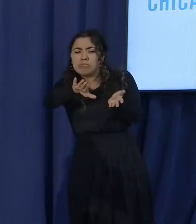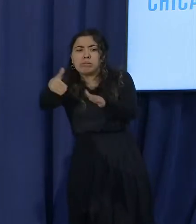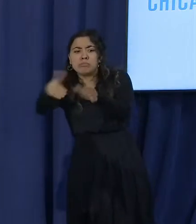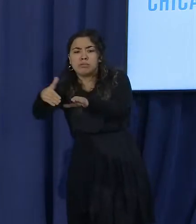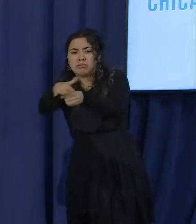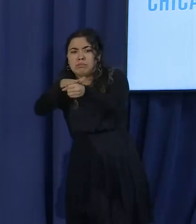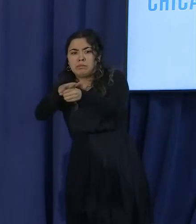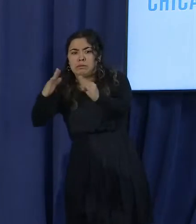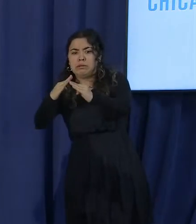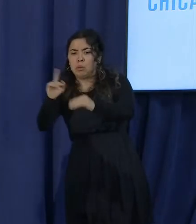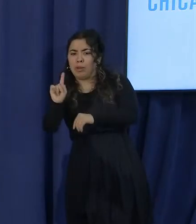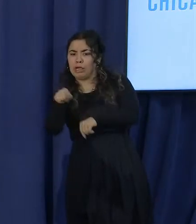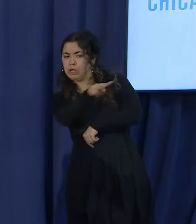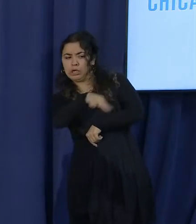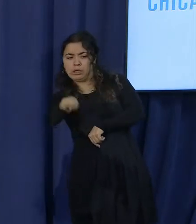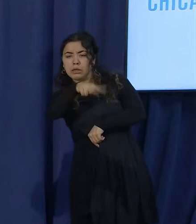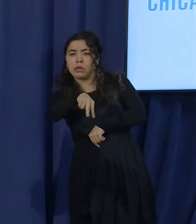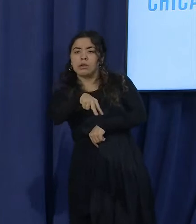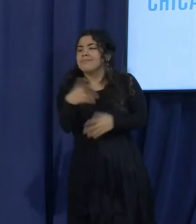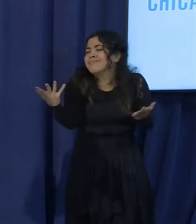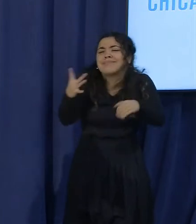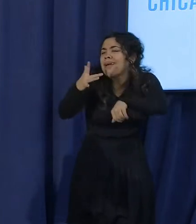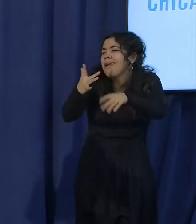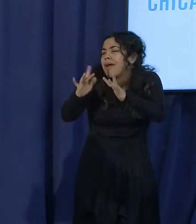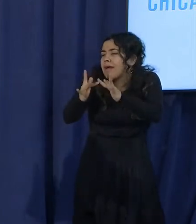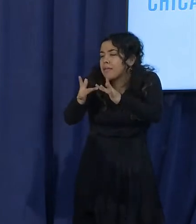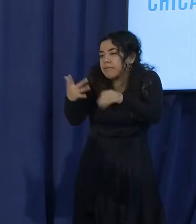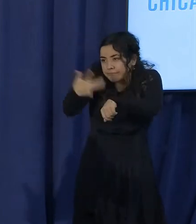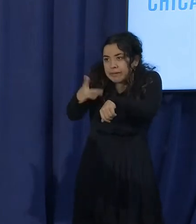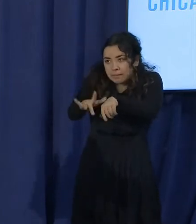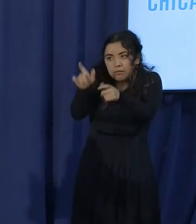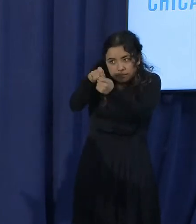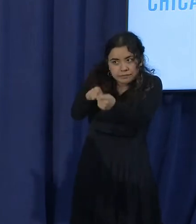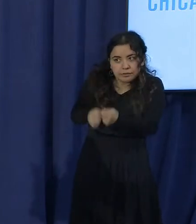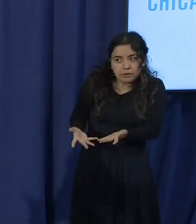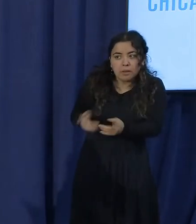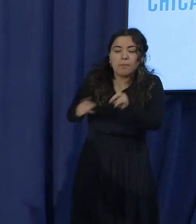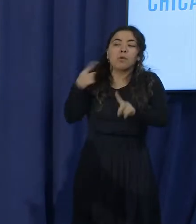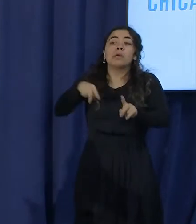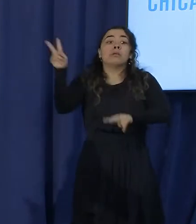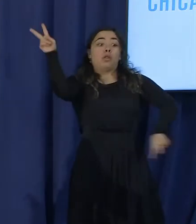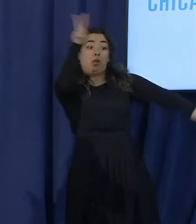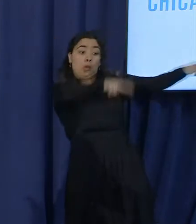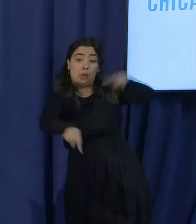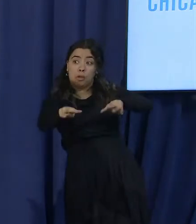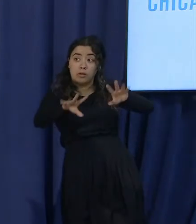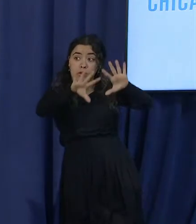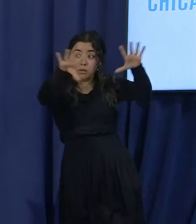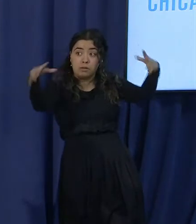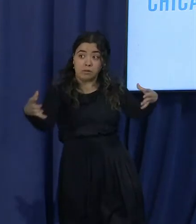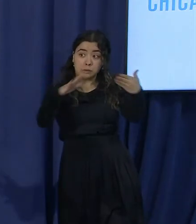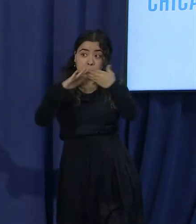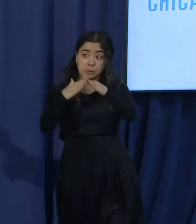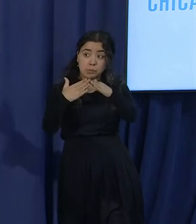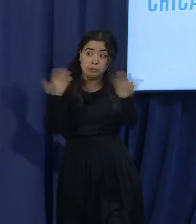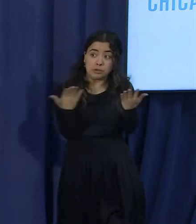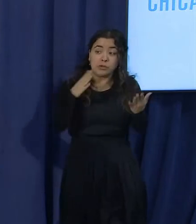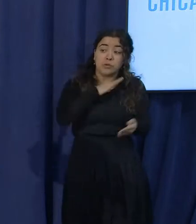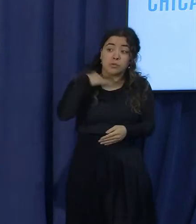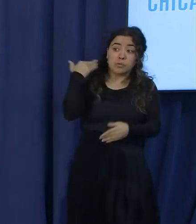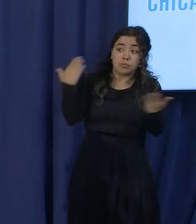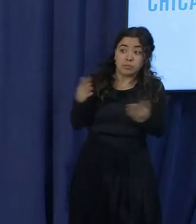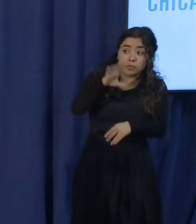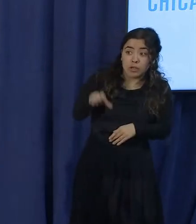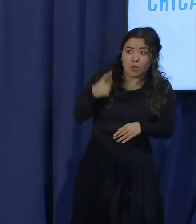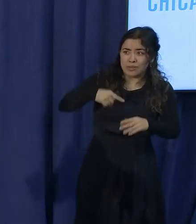housing. You can look online if you want to see the details, but really looked at what has put communities at risk for COVID in Chicago, did